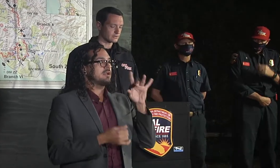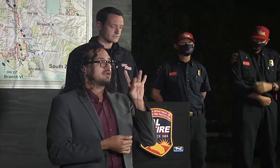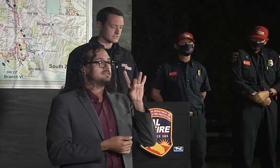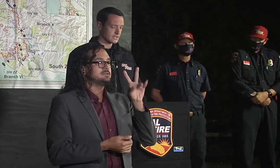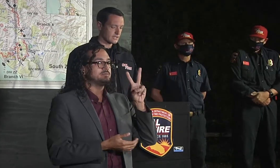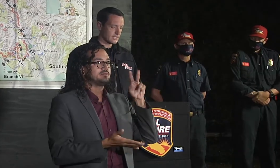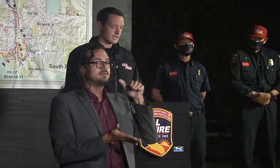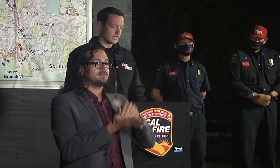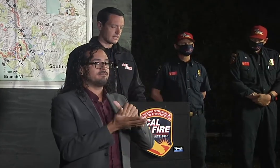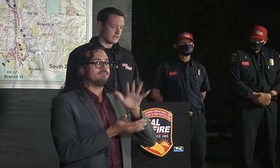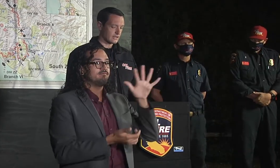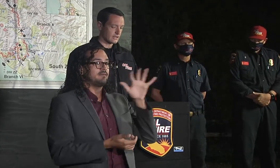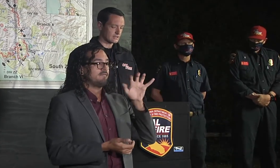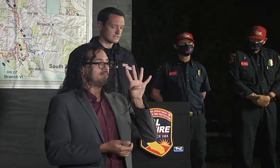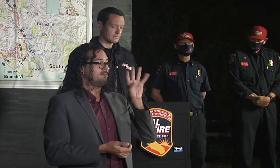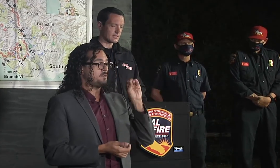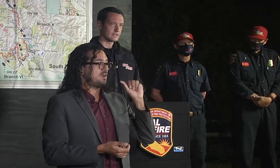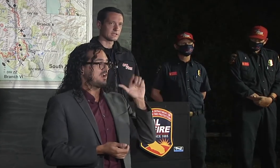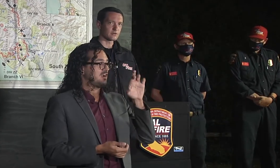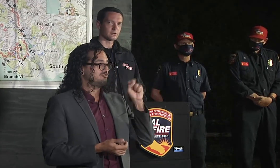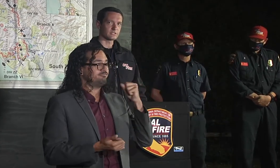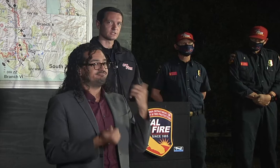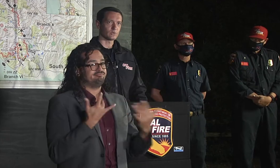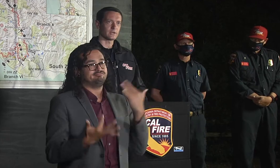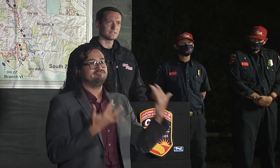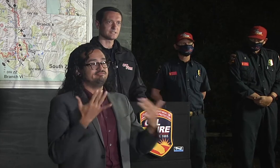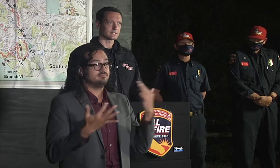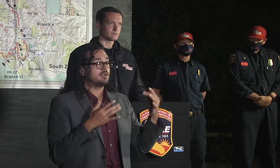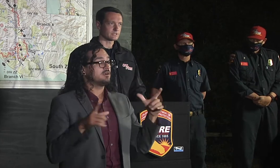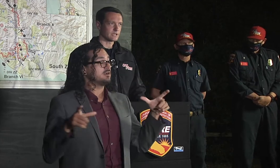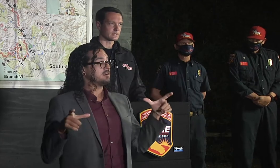82,540 acres, and containment has increased to